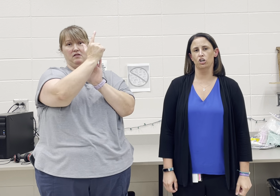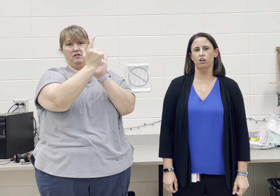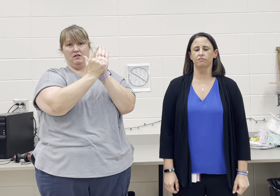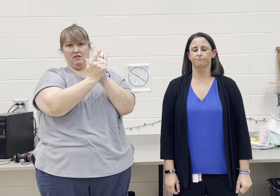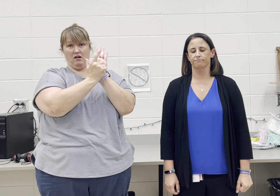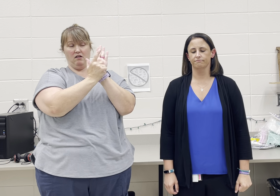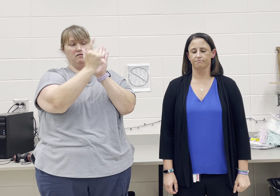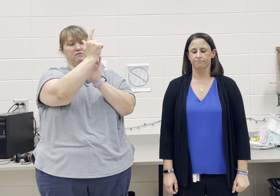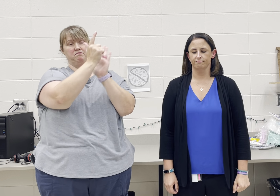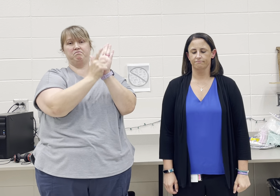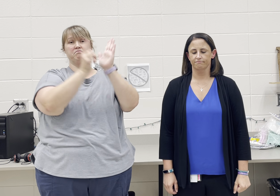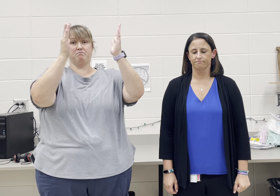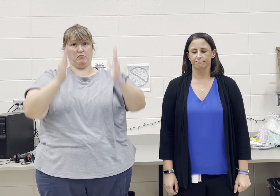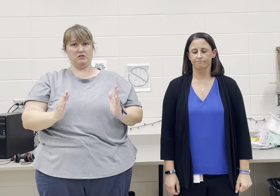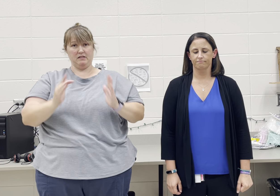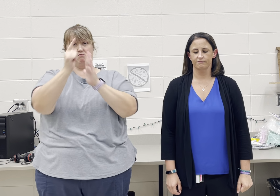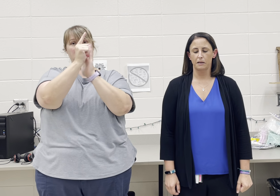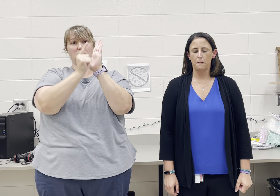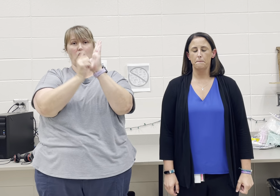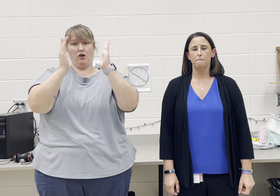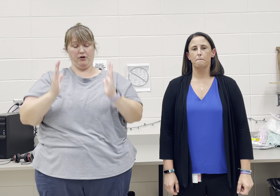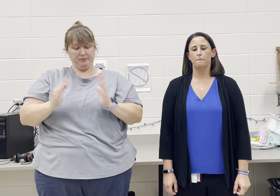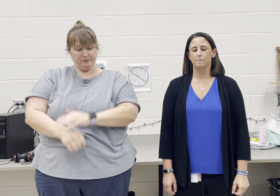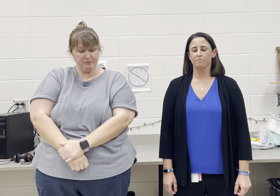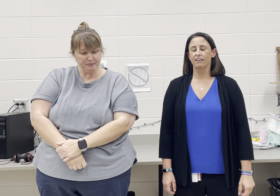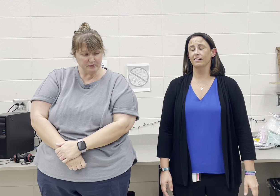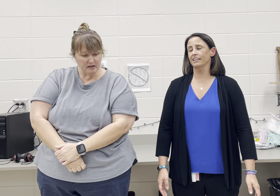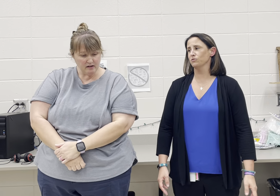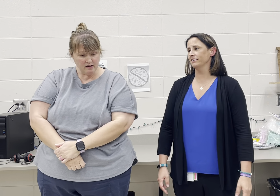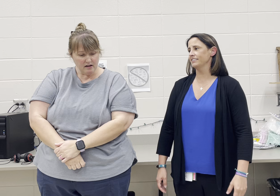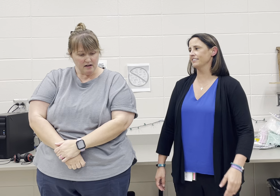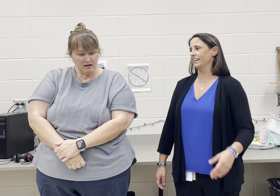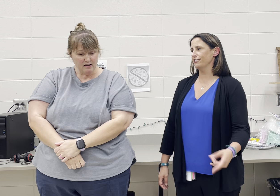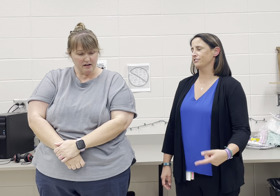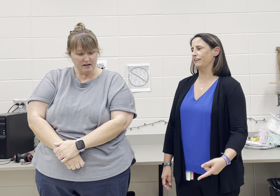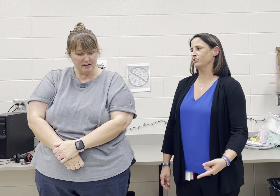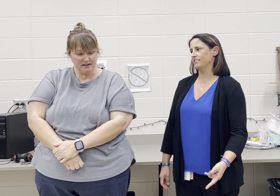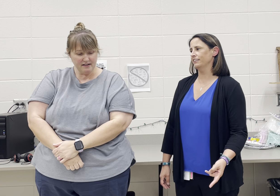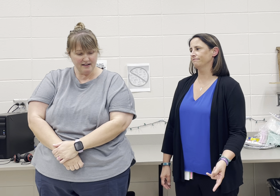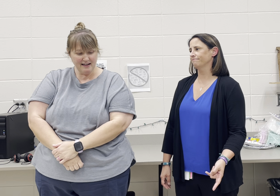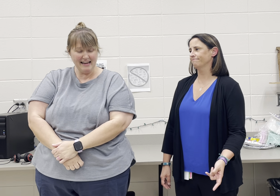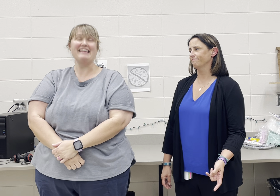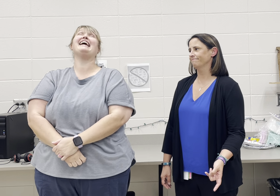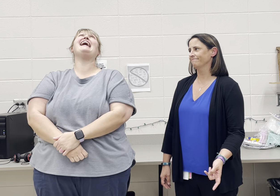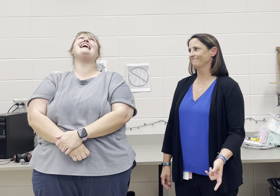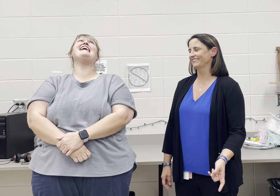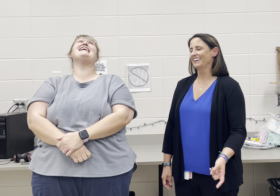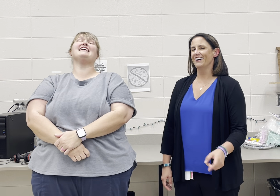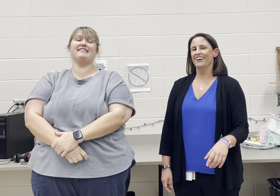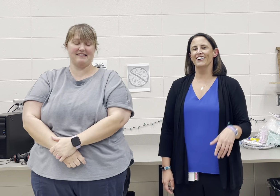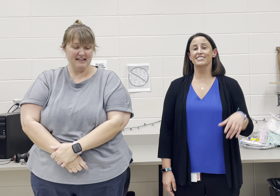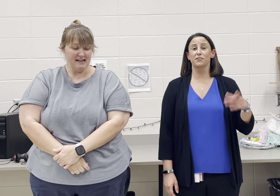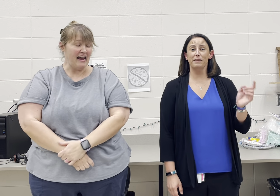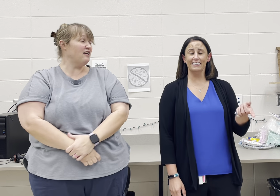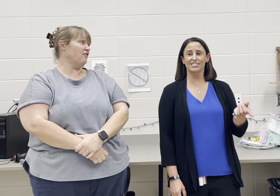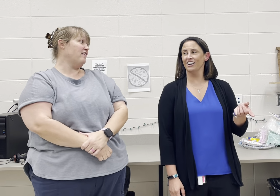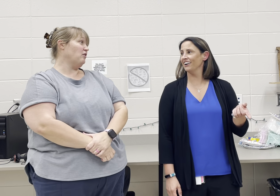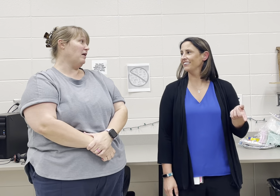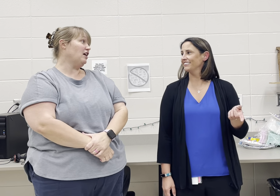Law. person. Lawyer. The next one is a Karen's favorite sign. Yes. All right, so manager. Word.